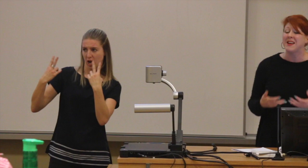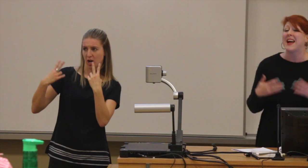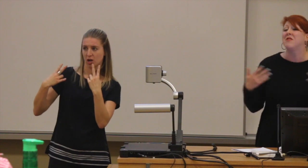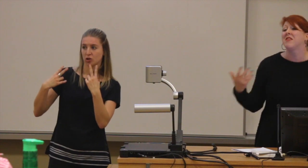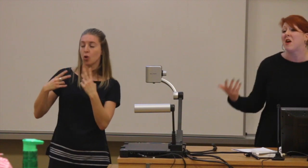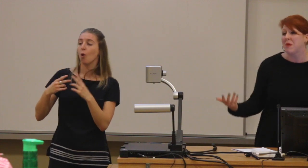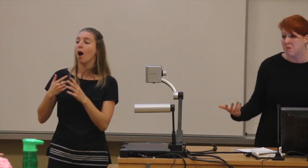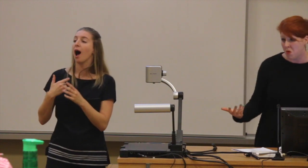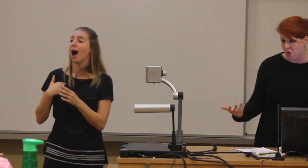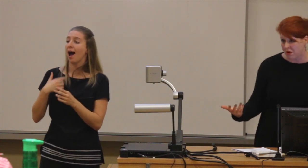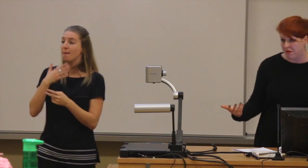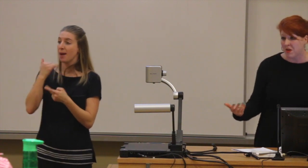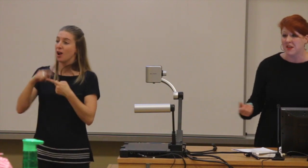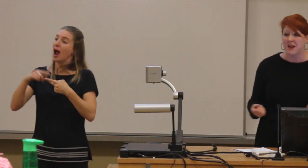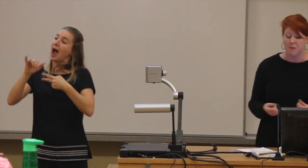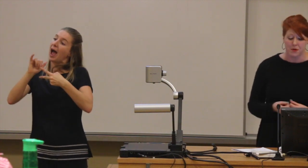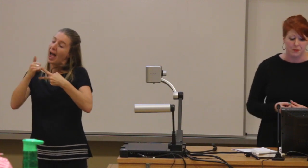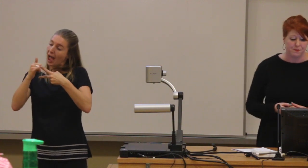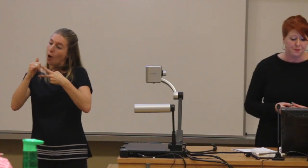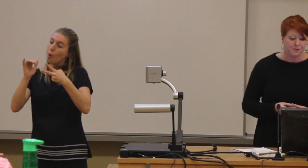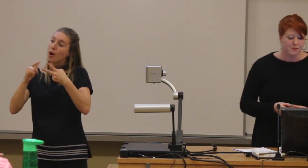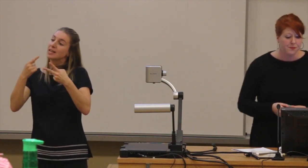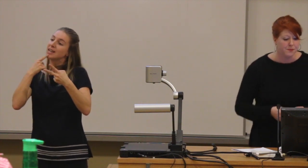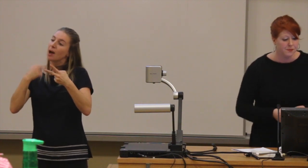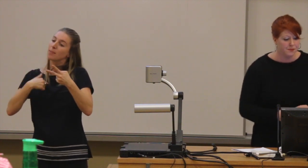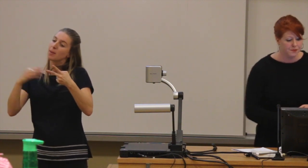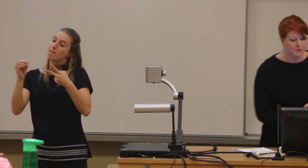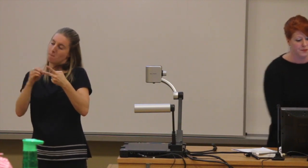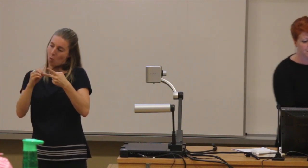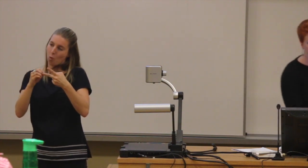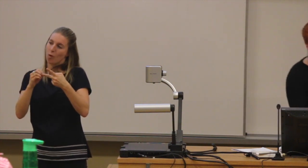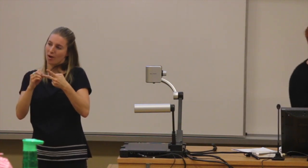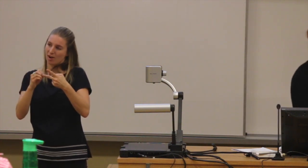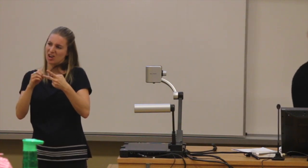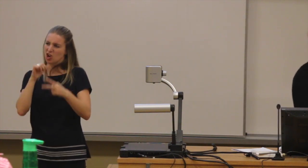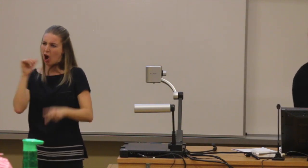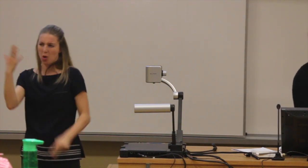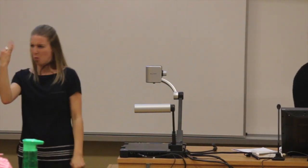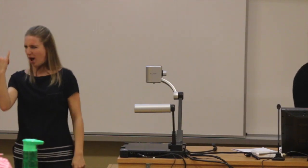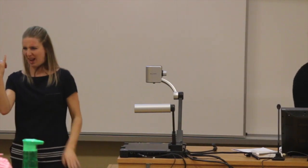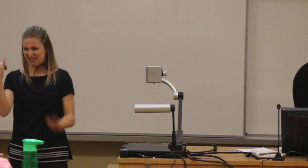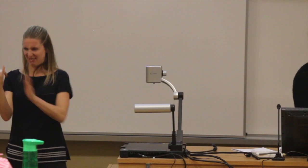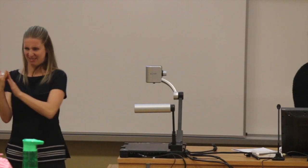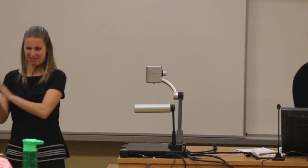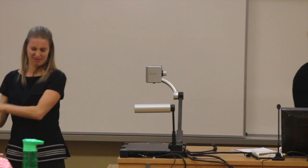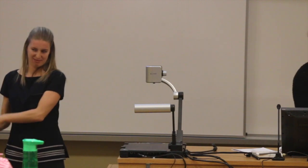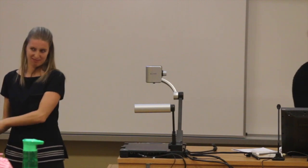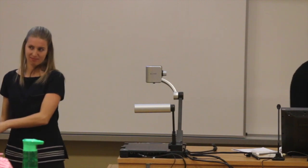how and can you tell me more, for example.